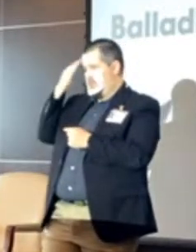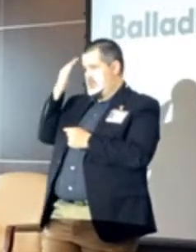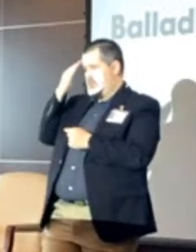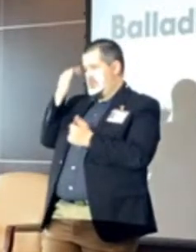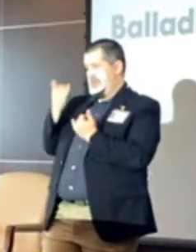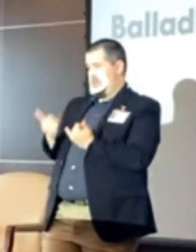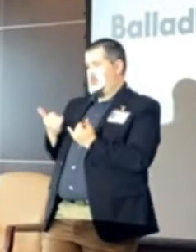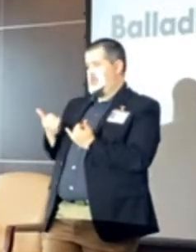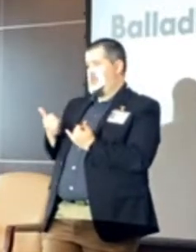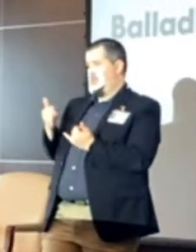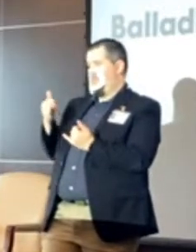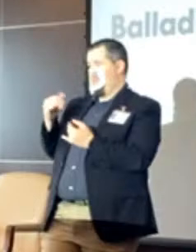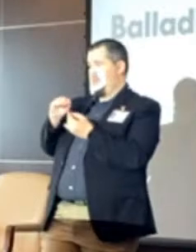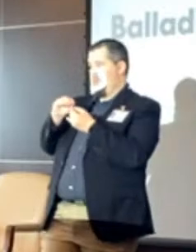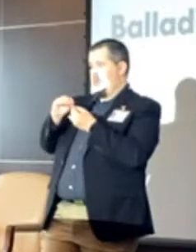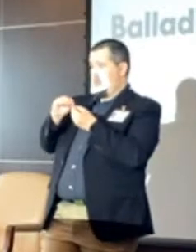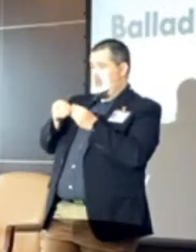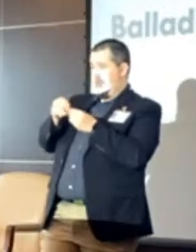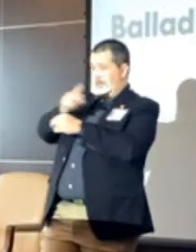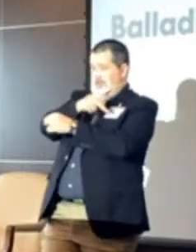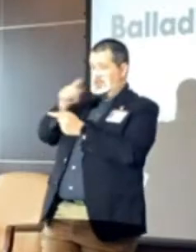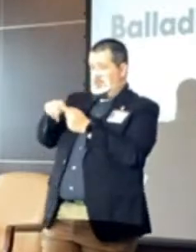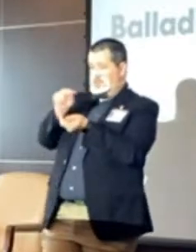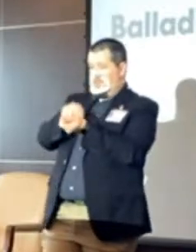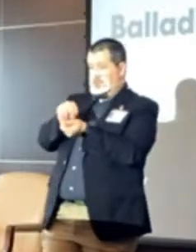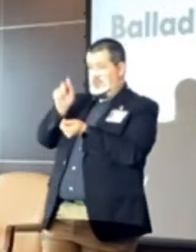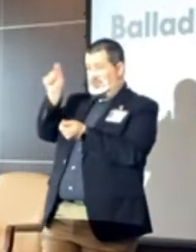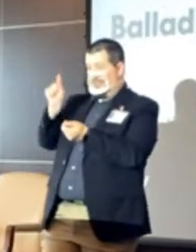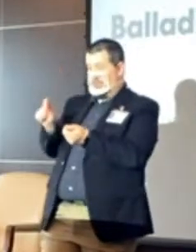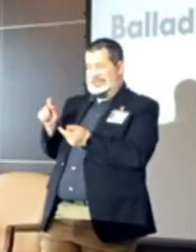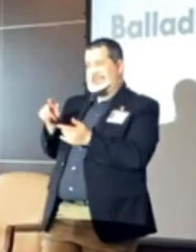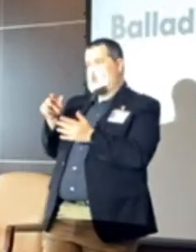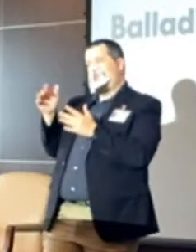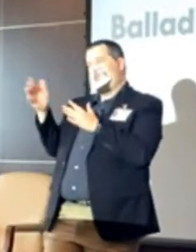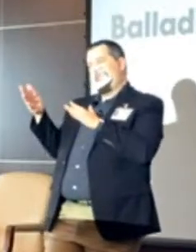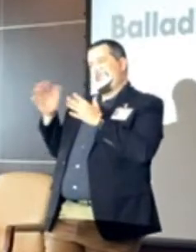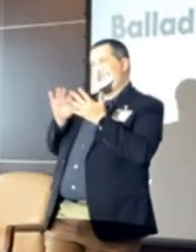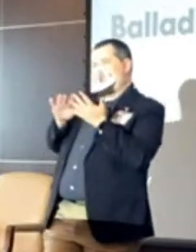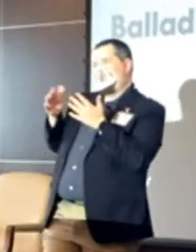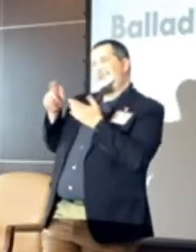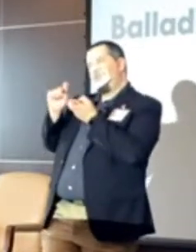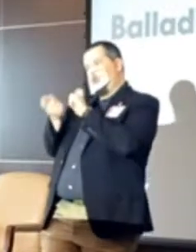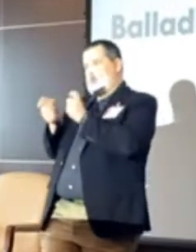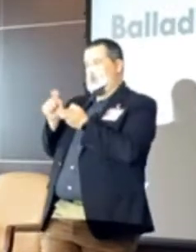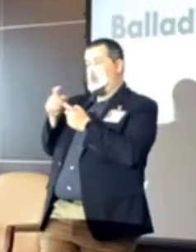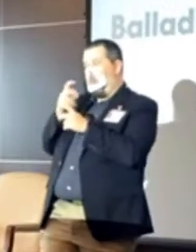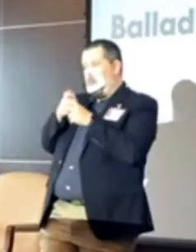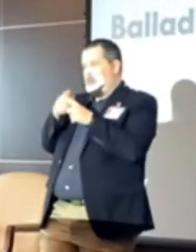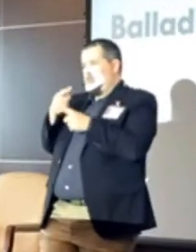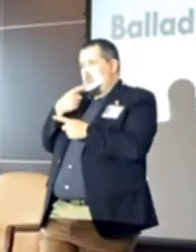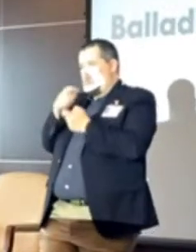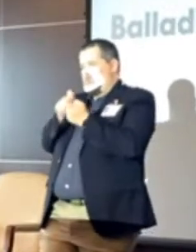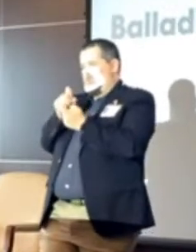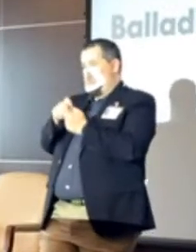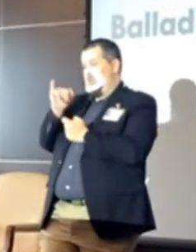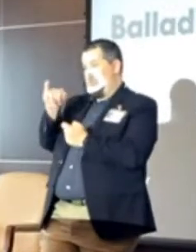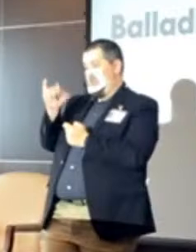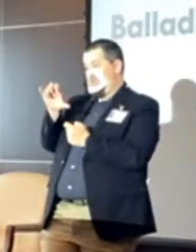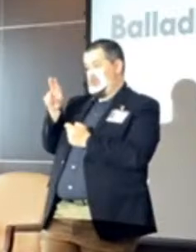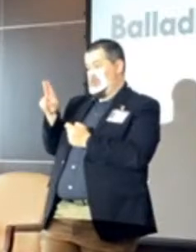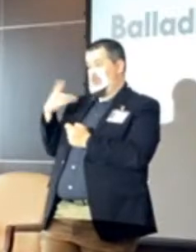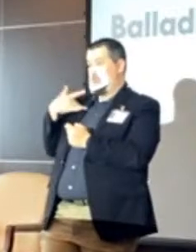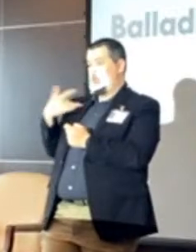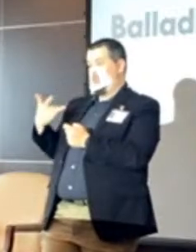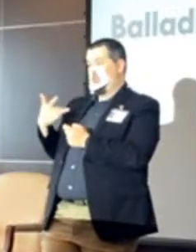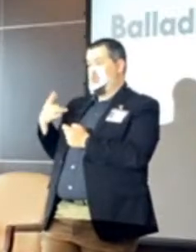the current patient to nurse ratio is. It really varies, and it's hard to say because in ICU typically we